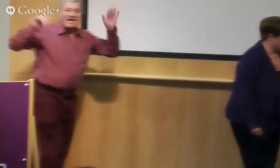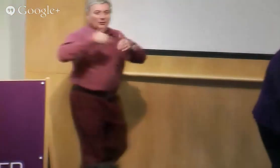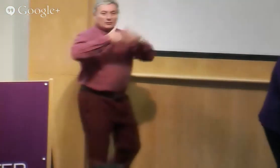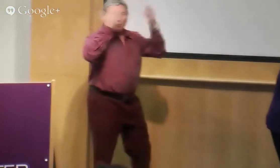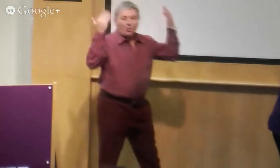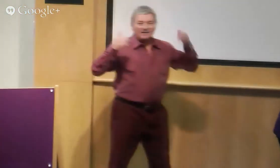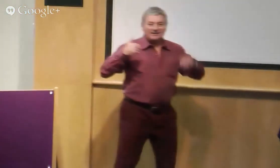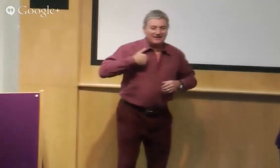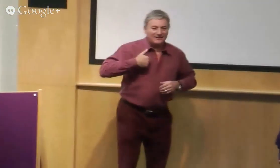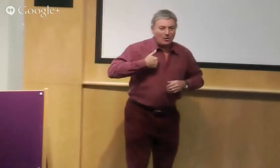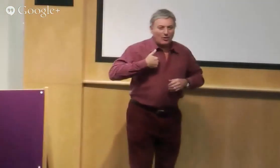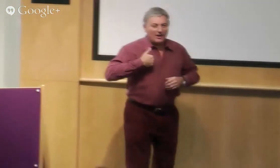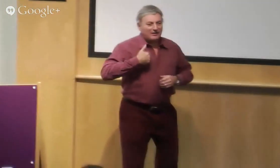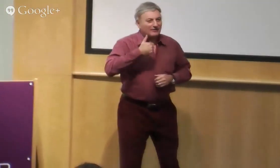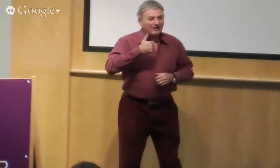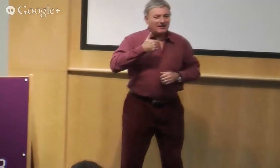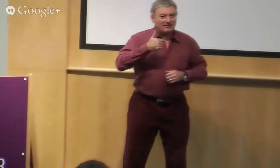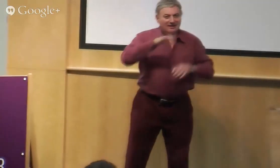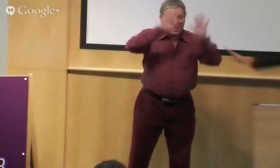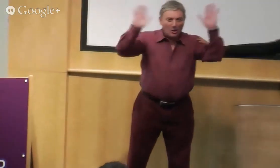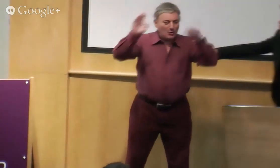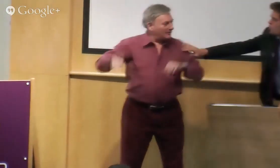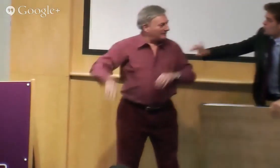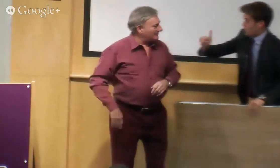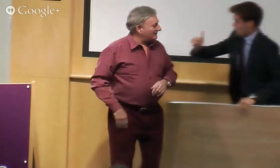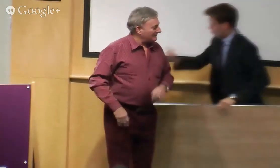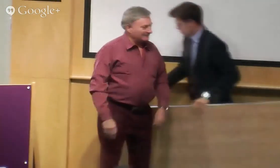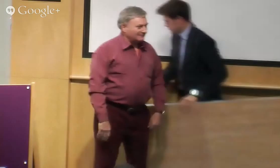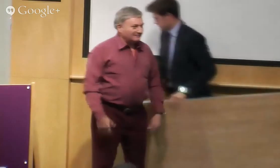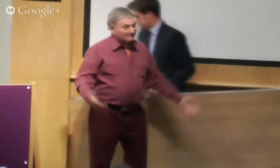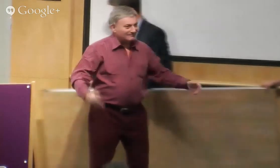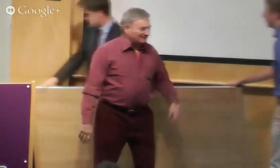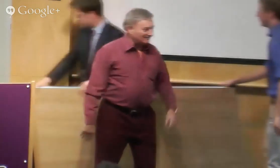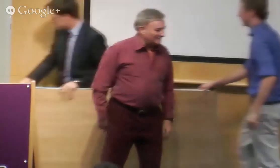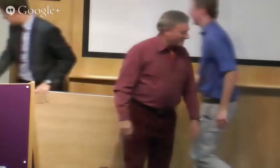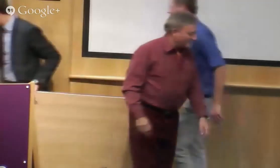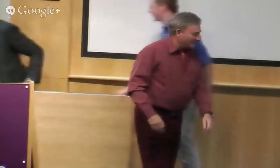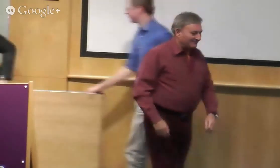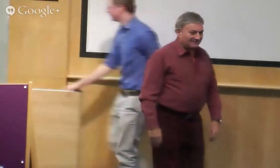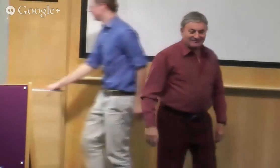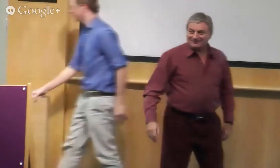Hello everybody, good morning. Good morning. Just a second.